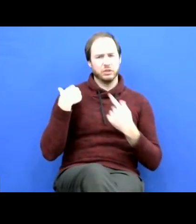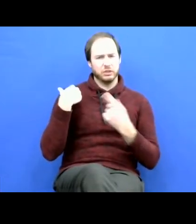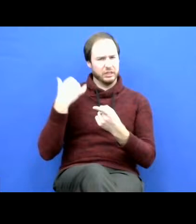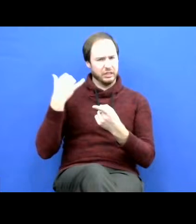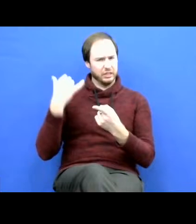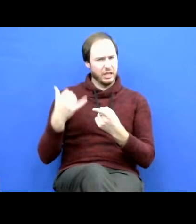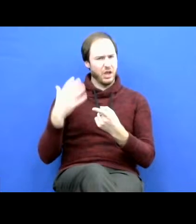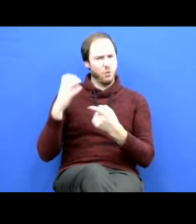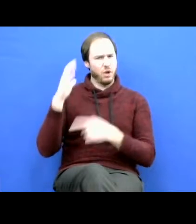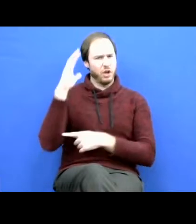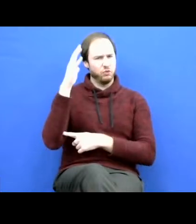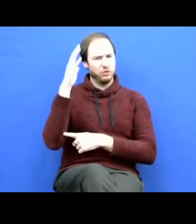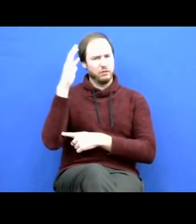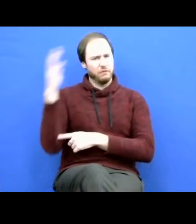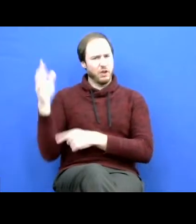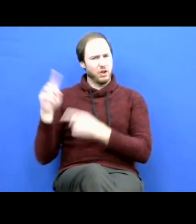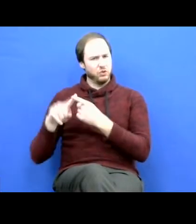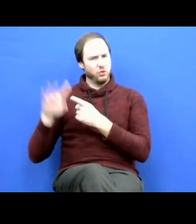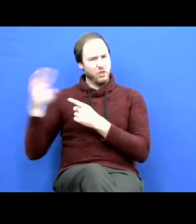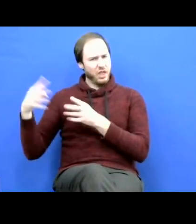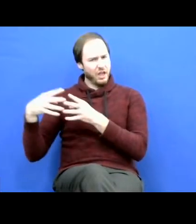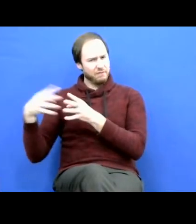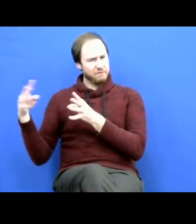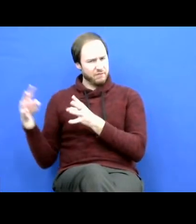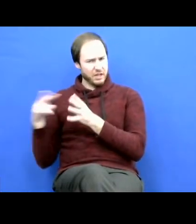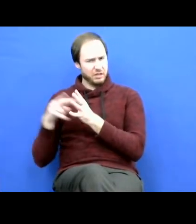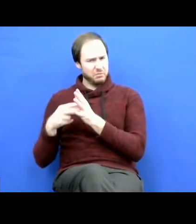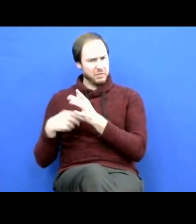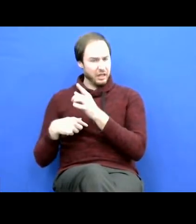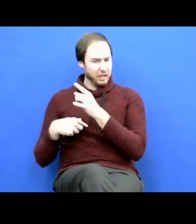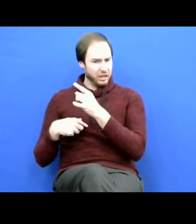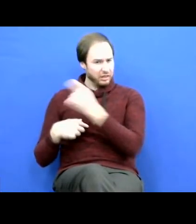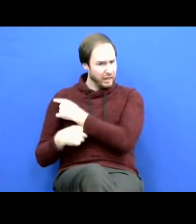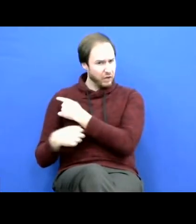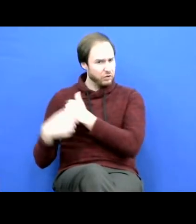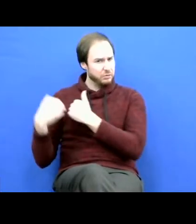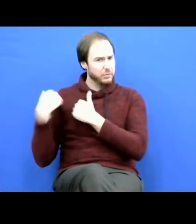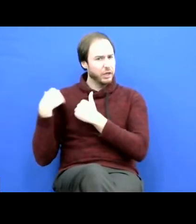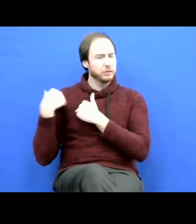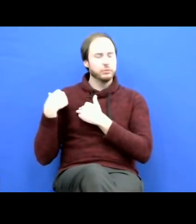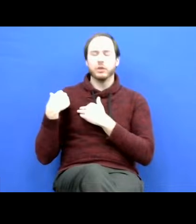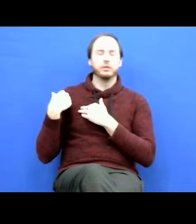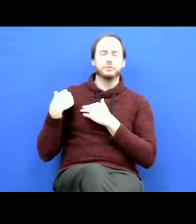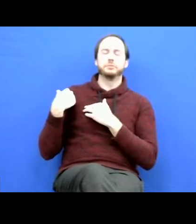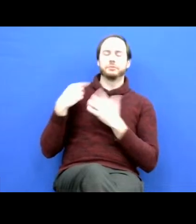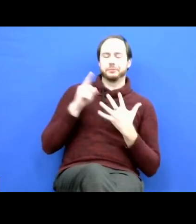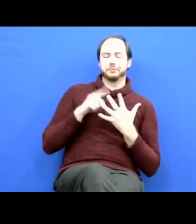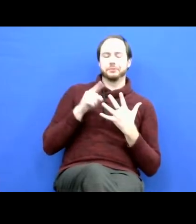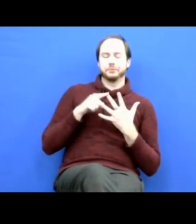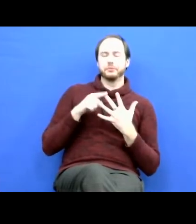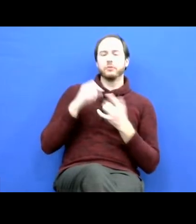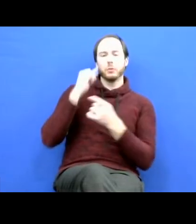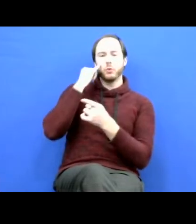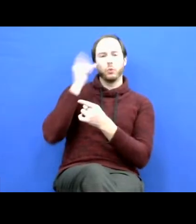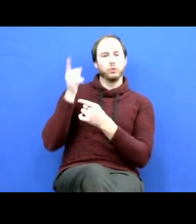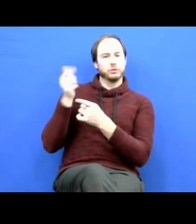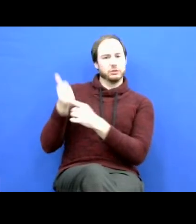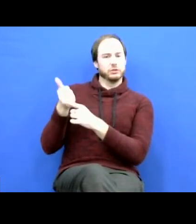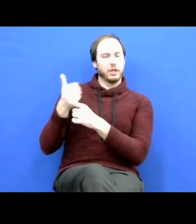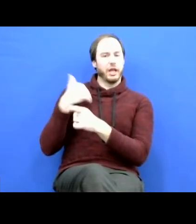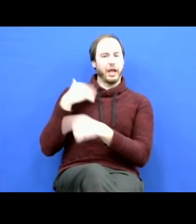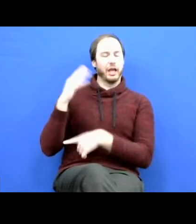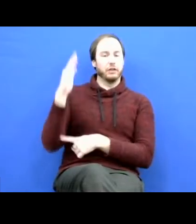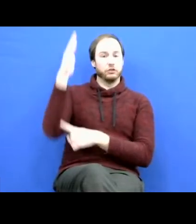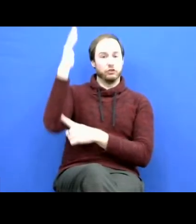didn't understand what you It- meant by that. Yeah, so because- basically, he was just asking if he has a tall, dead tree and it falls